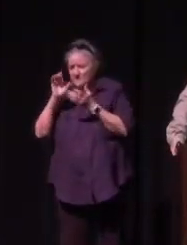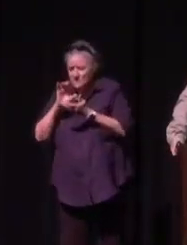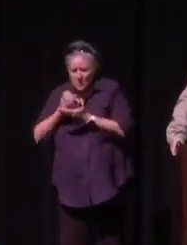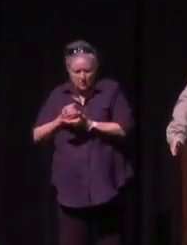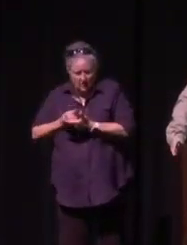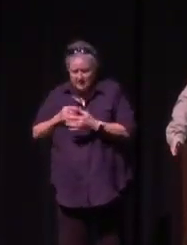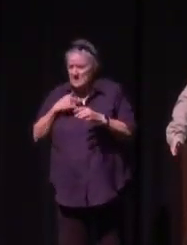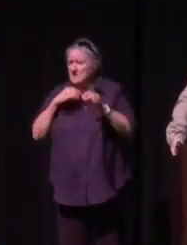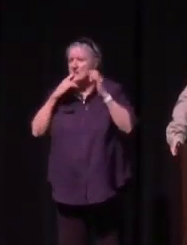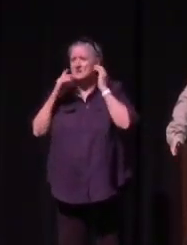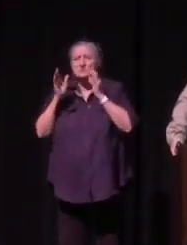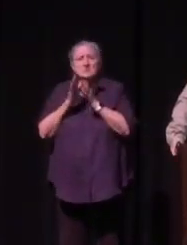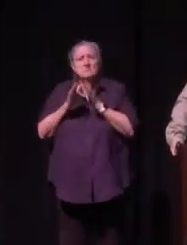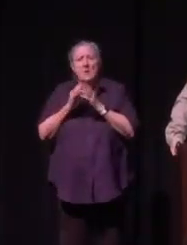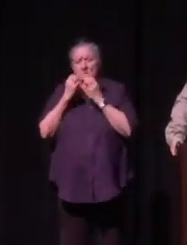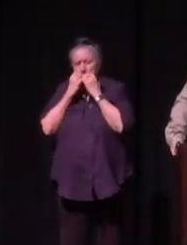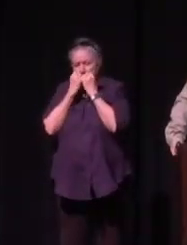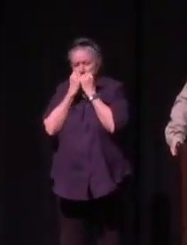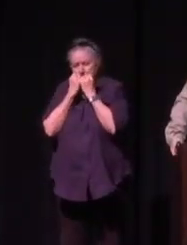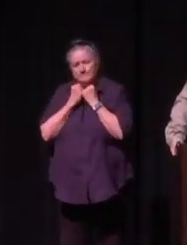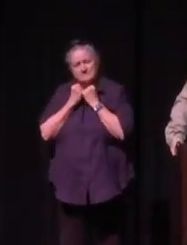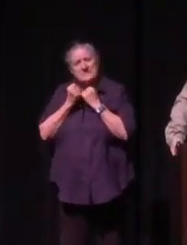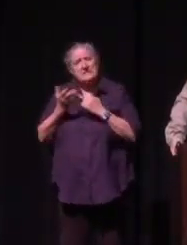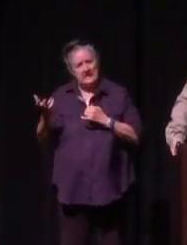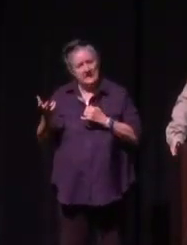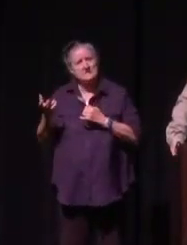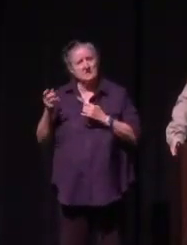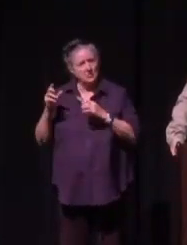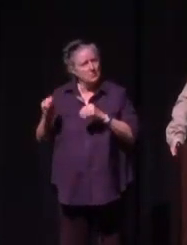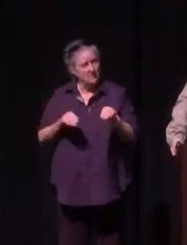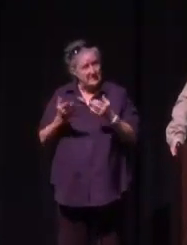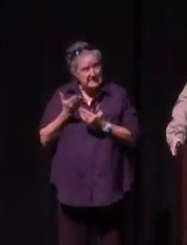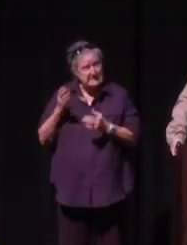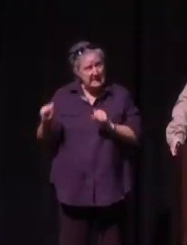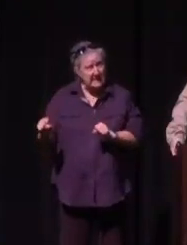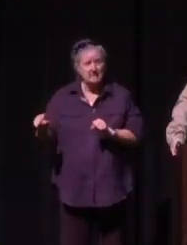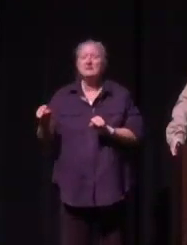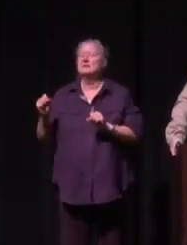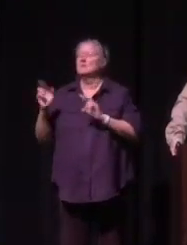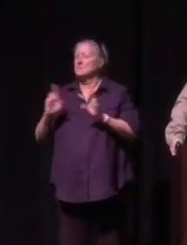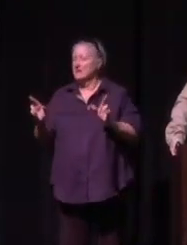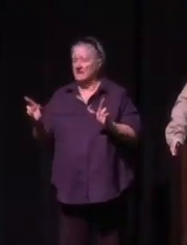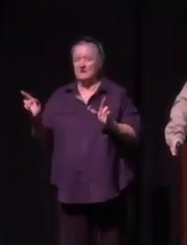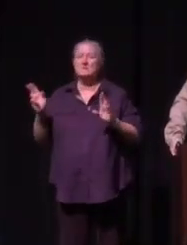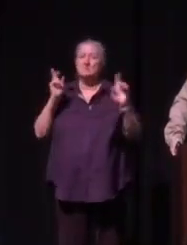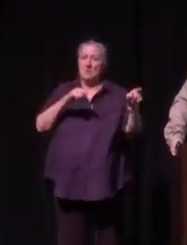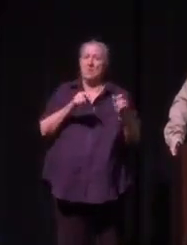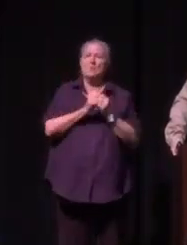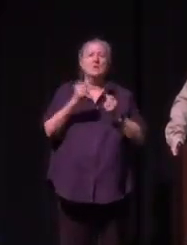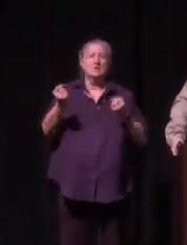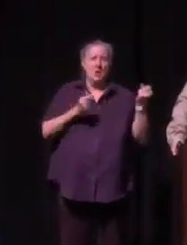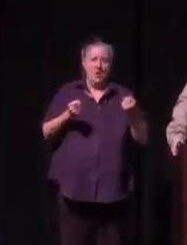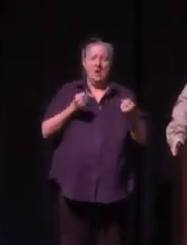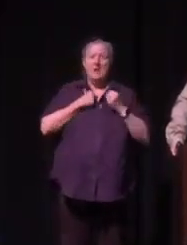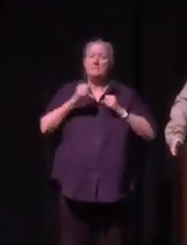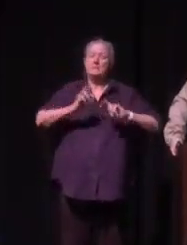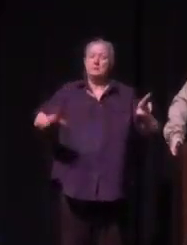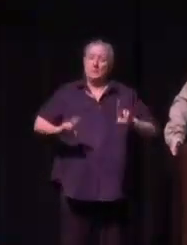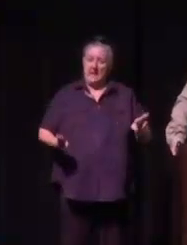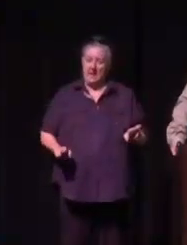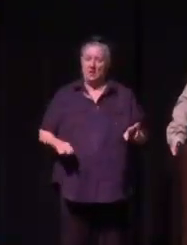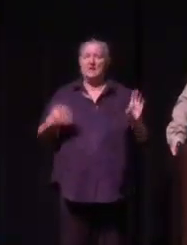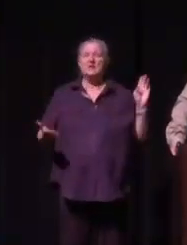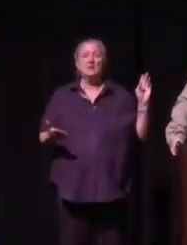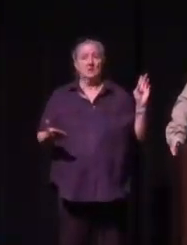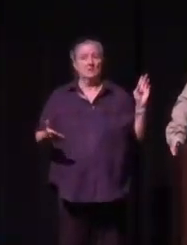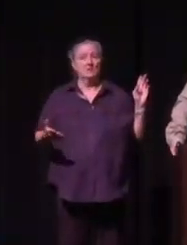photographs, small heirloom items that you can rapidly move ready to go into your vehicle, and you should be prepared. And if you hear